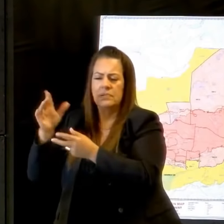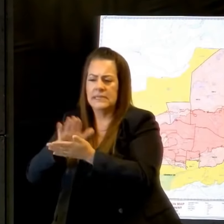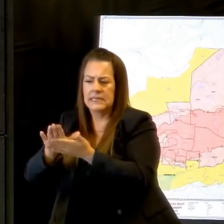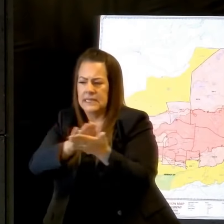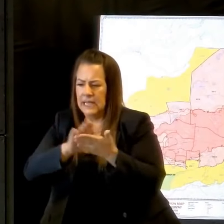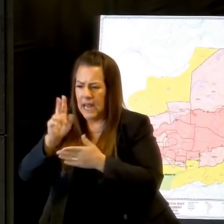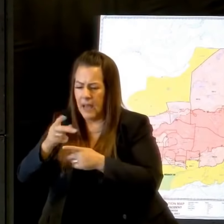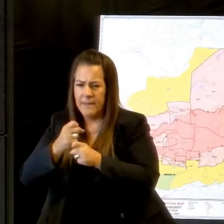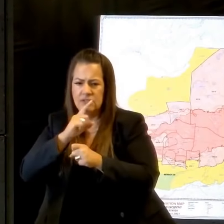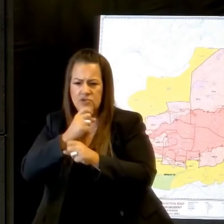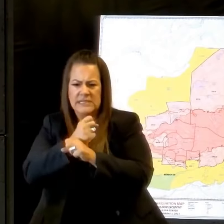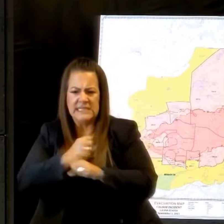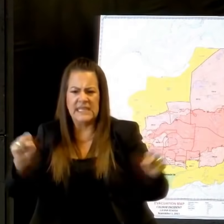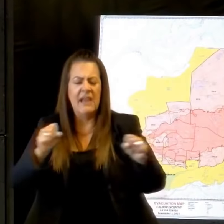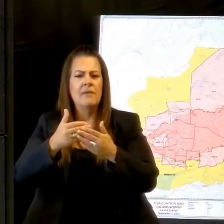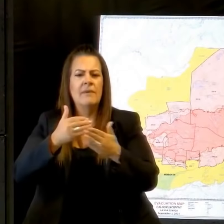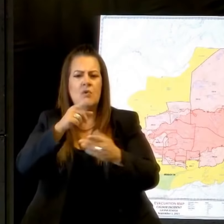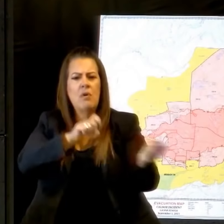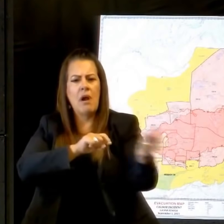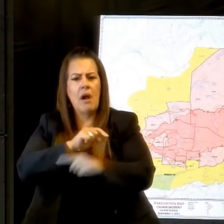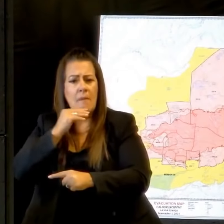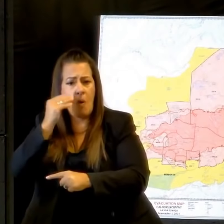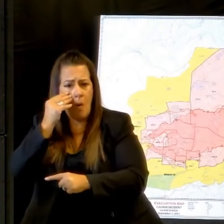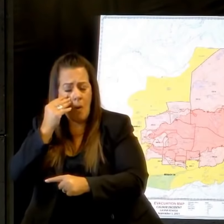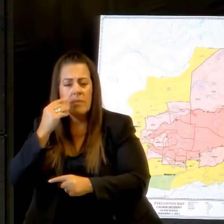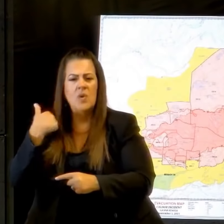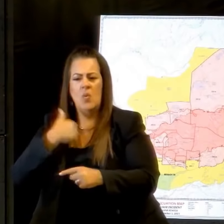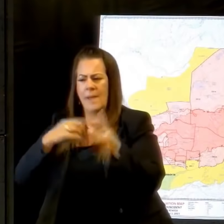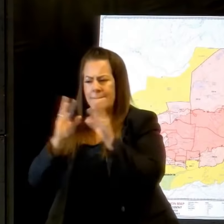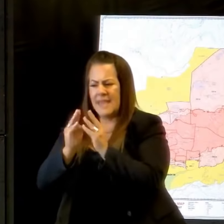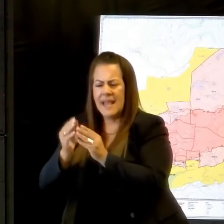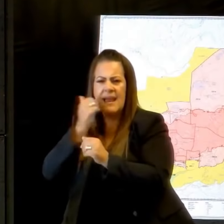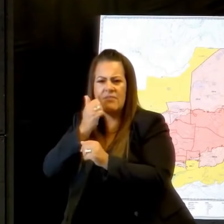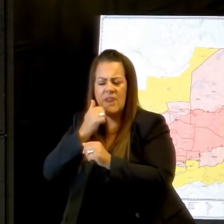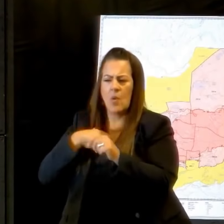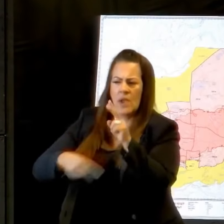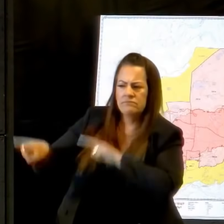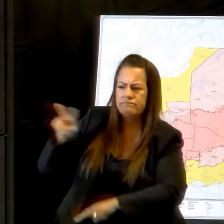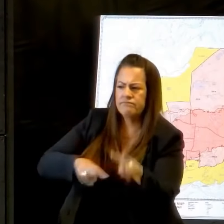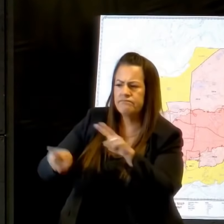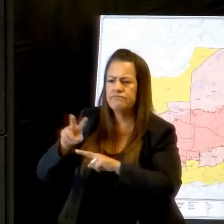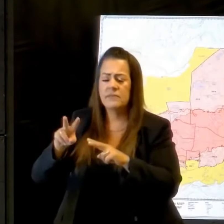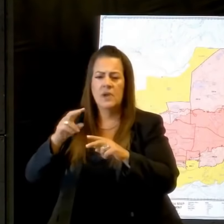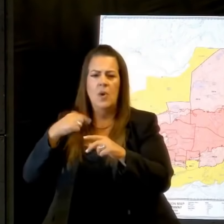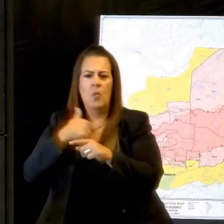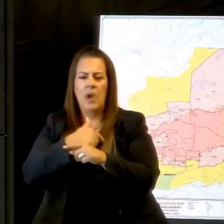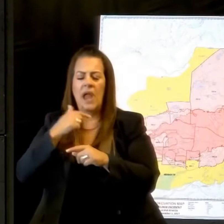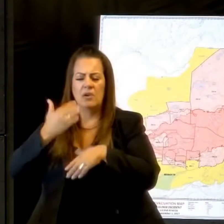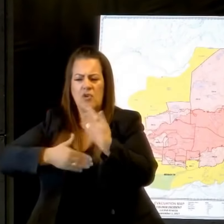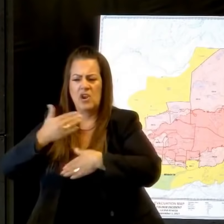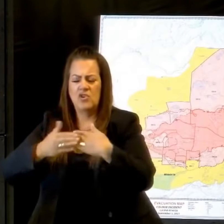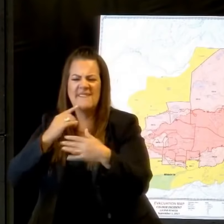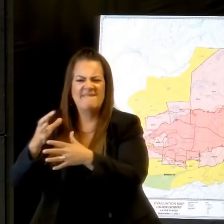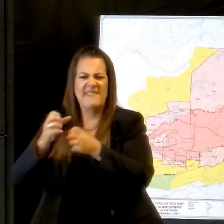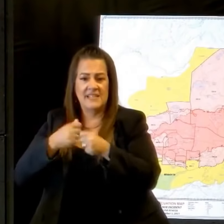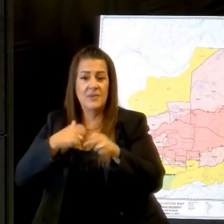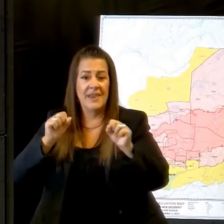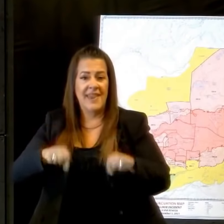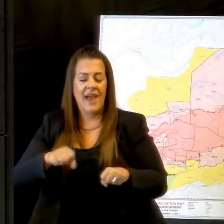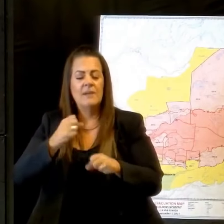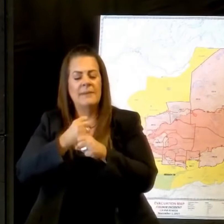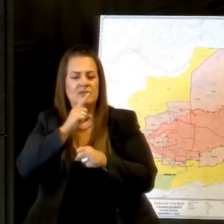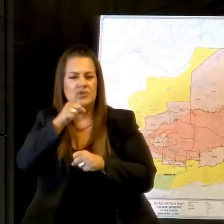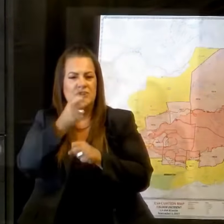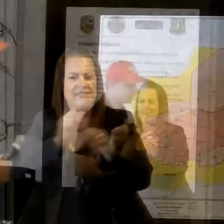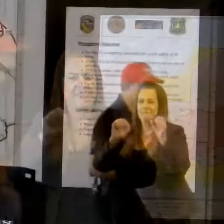and we are unified in this measure to make sure that we get you guys back home as quickly as we can, but we want to do it in a safe manner. Thank